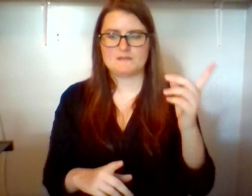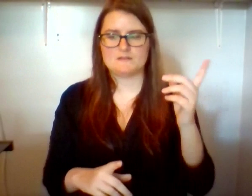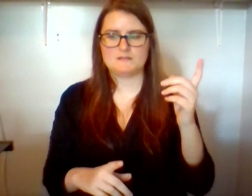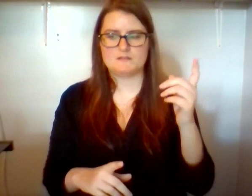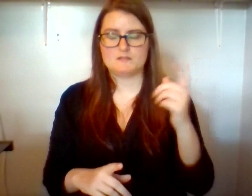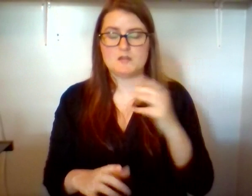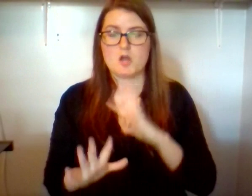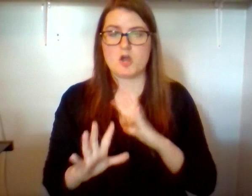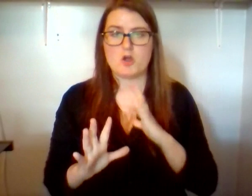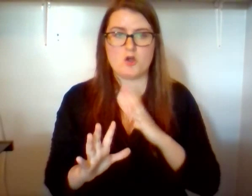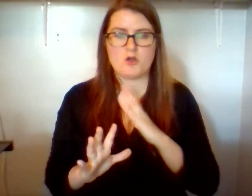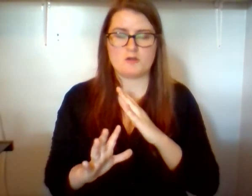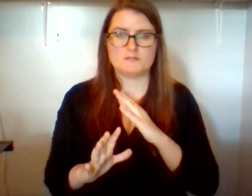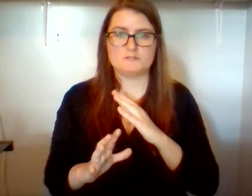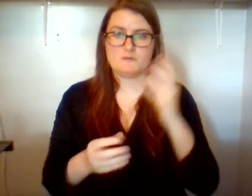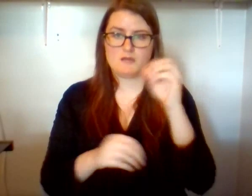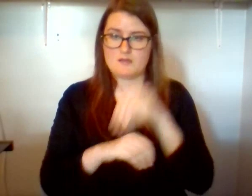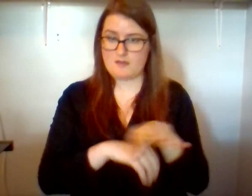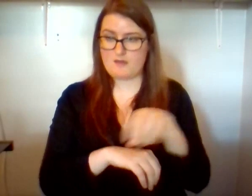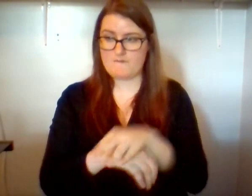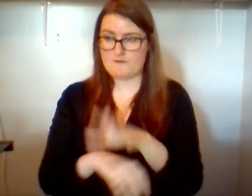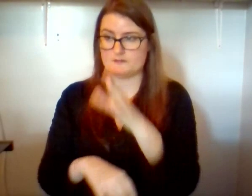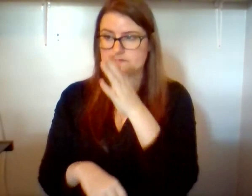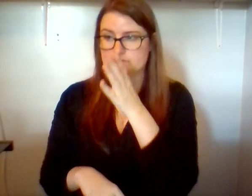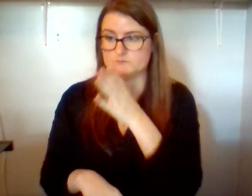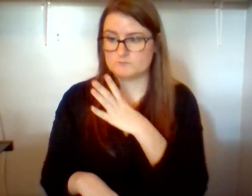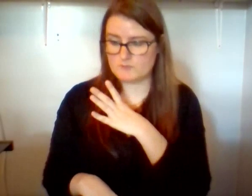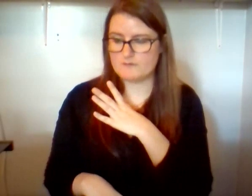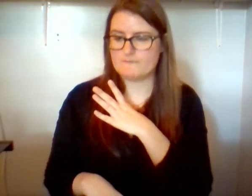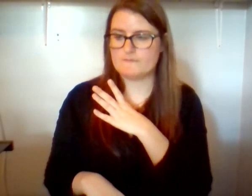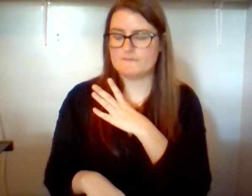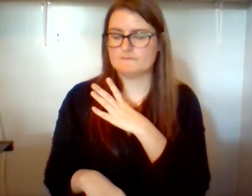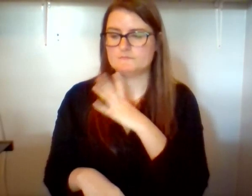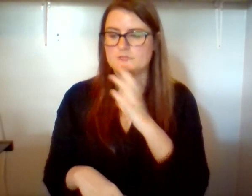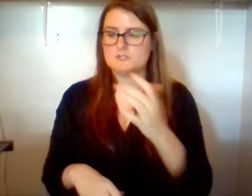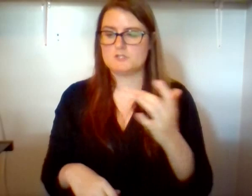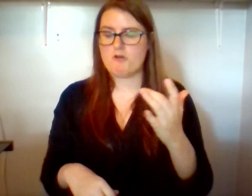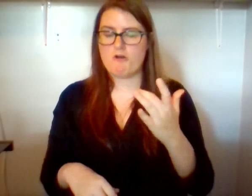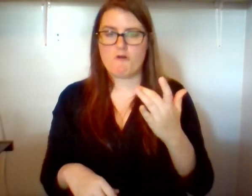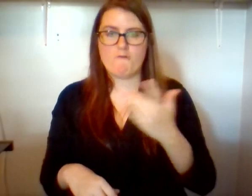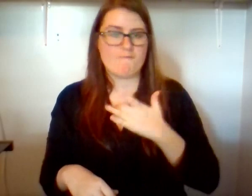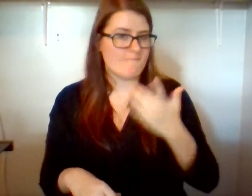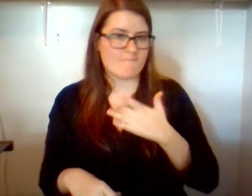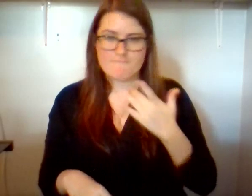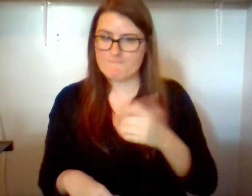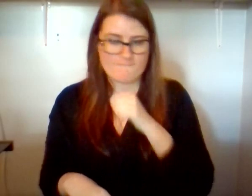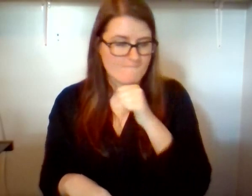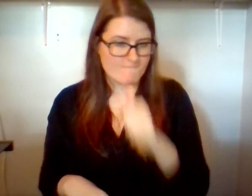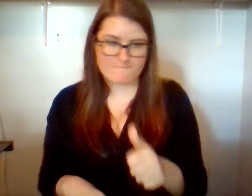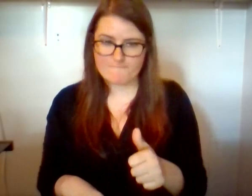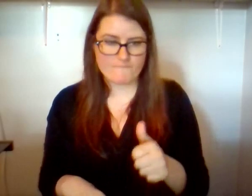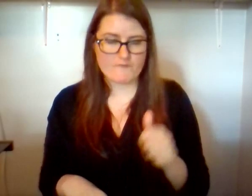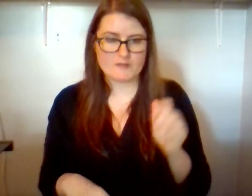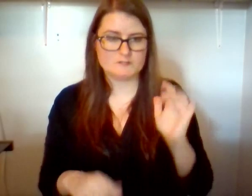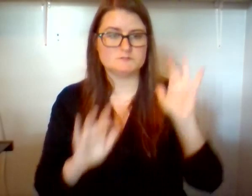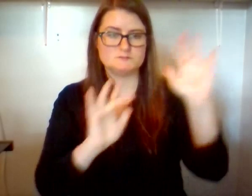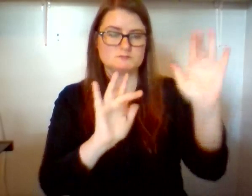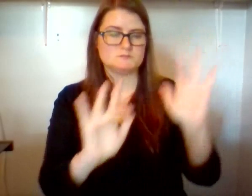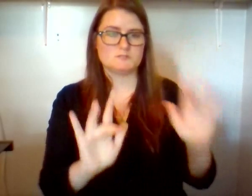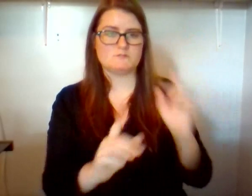worth keeping if that's the way he's kept. And feel free to say to any man, no, don't please,